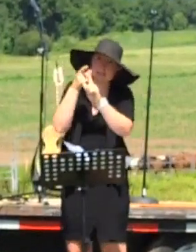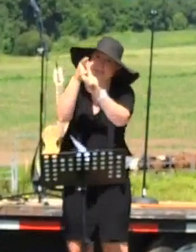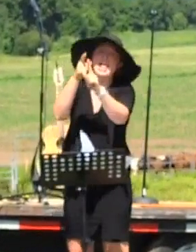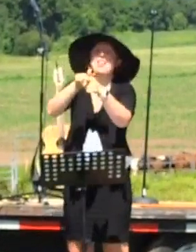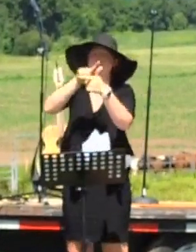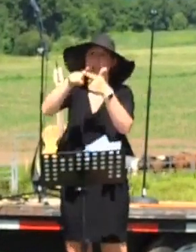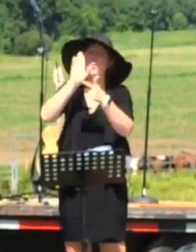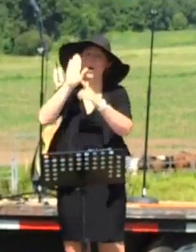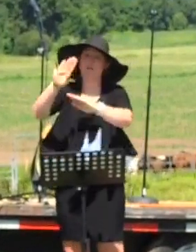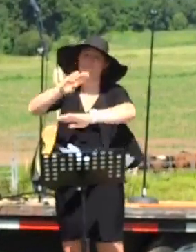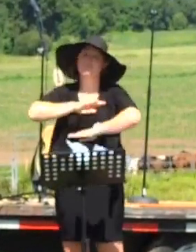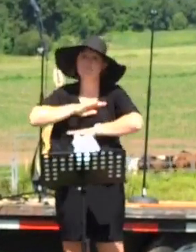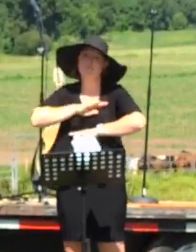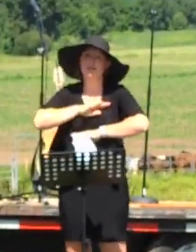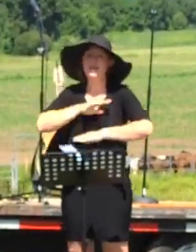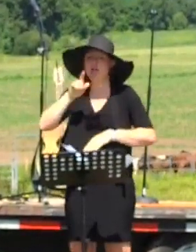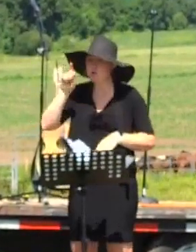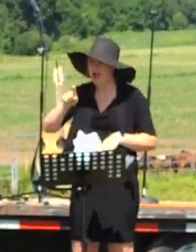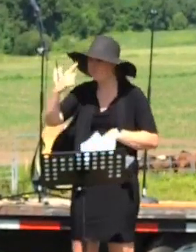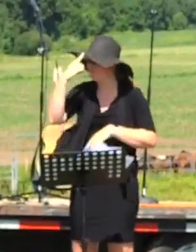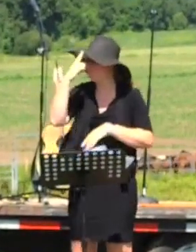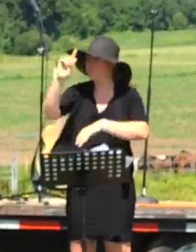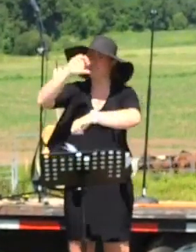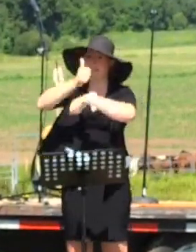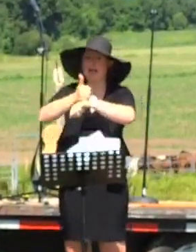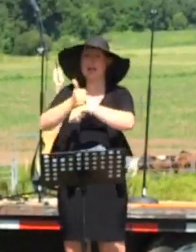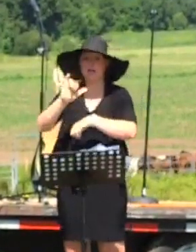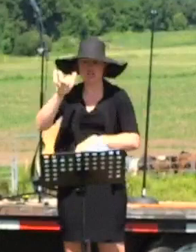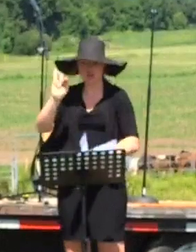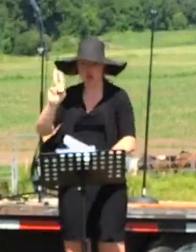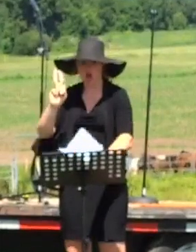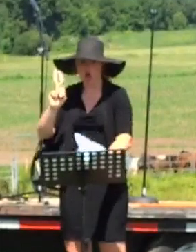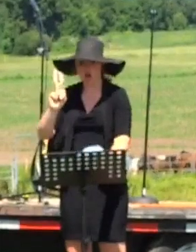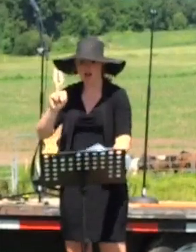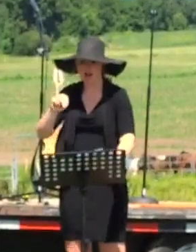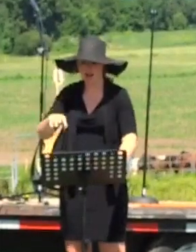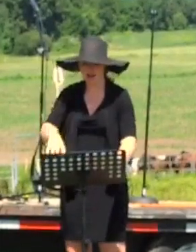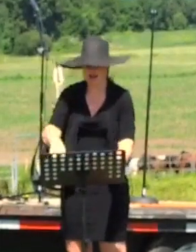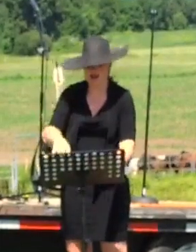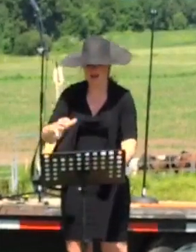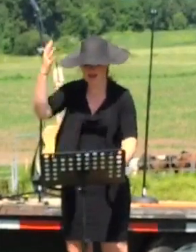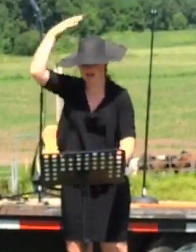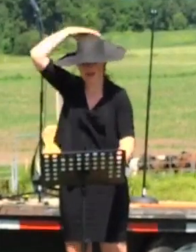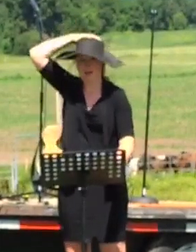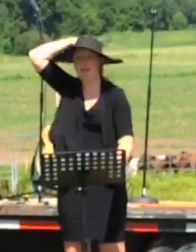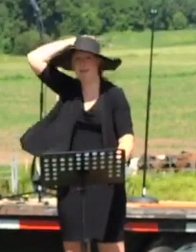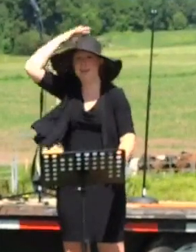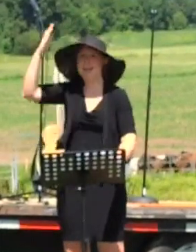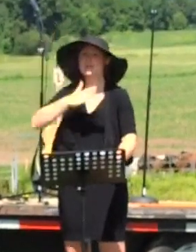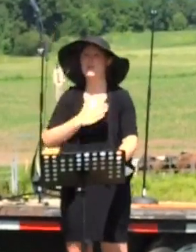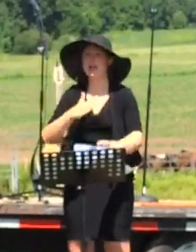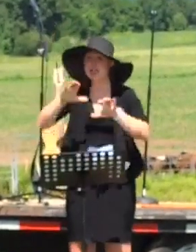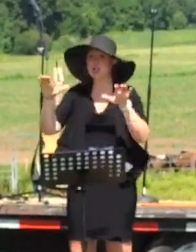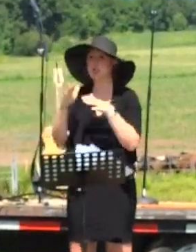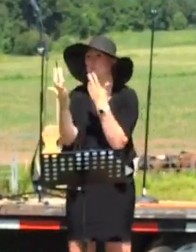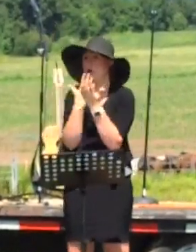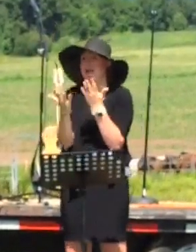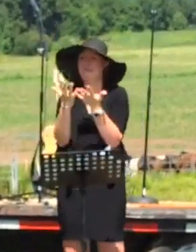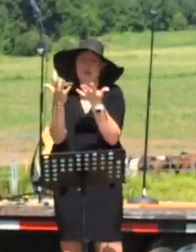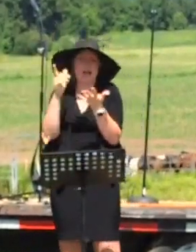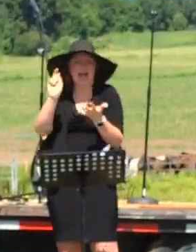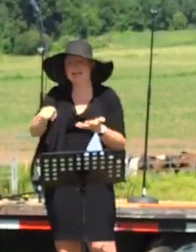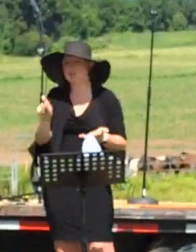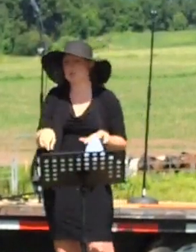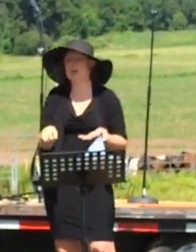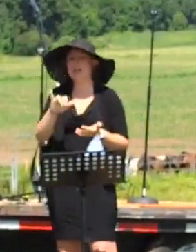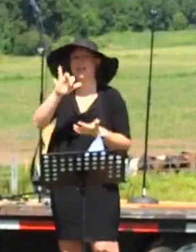be done. It's a mindset. And he's willing to do whatever it takes to get there. And he'd really like you to come with him, but if you don't,